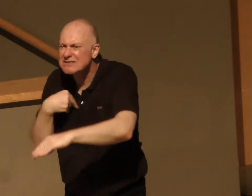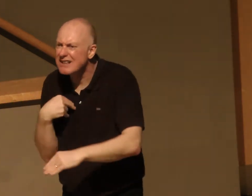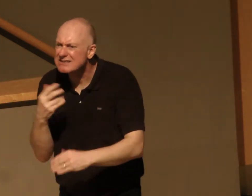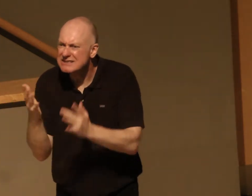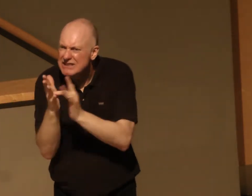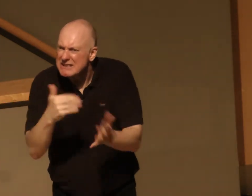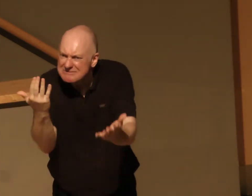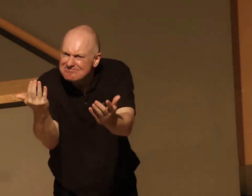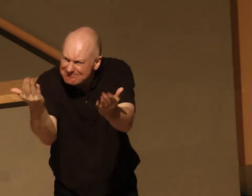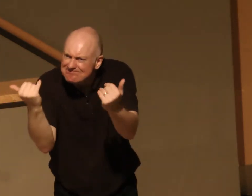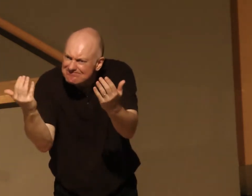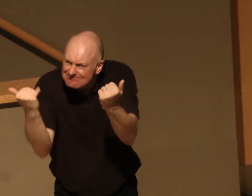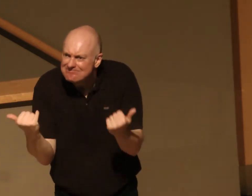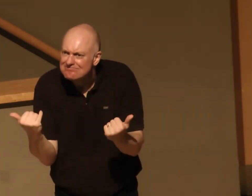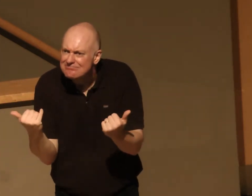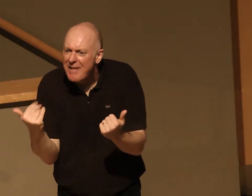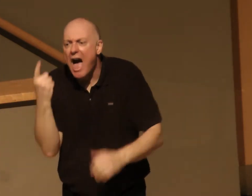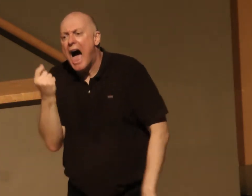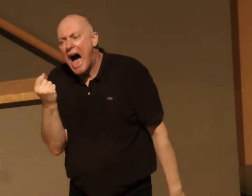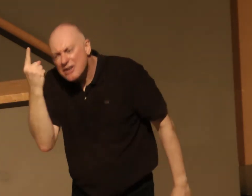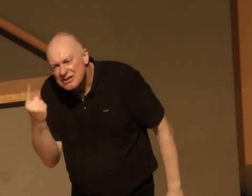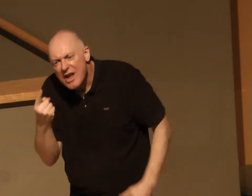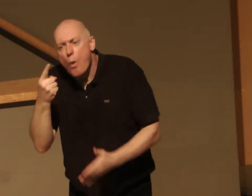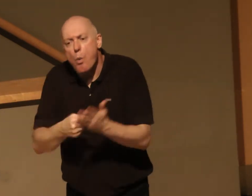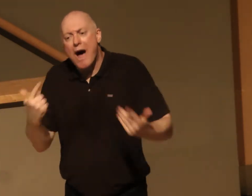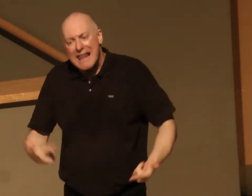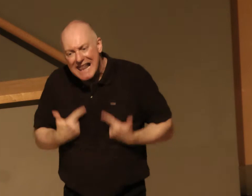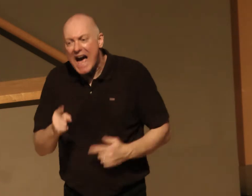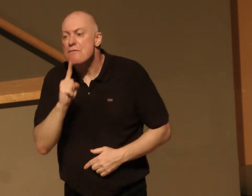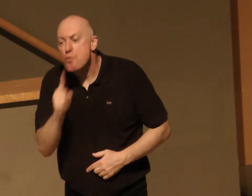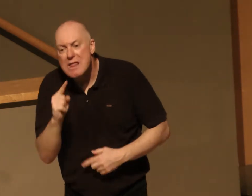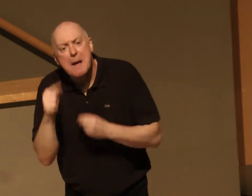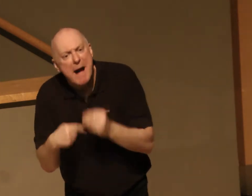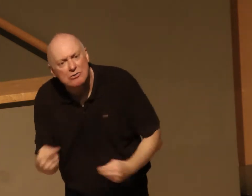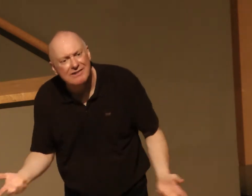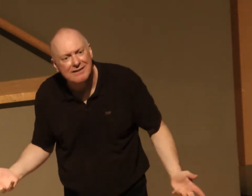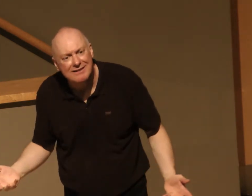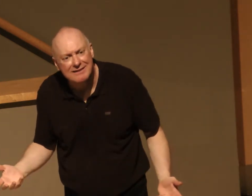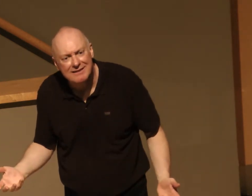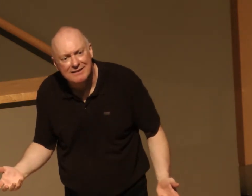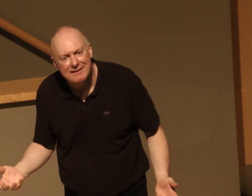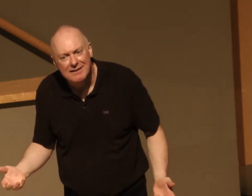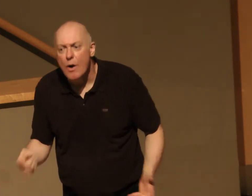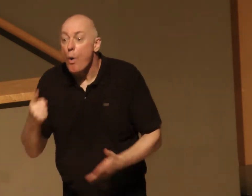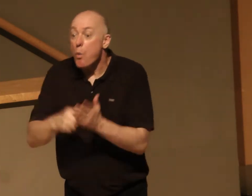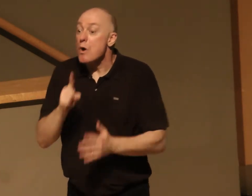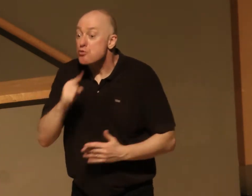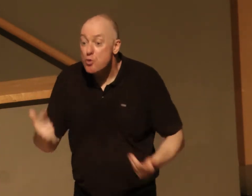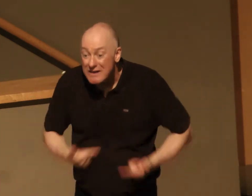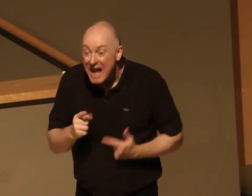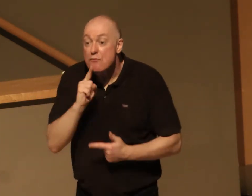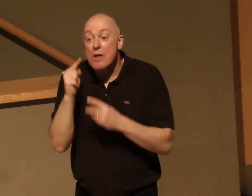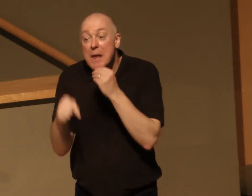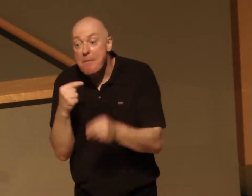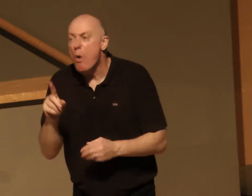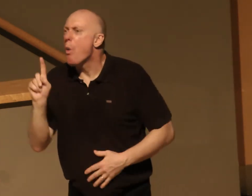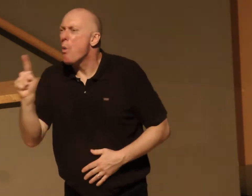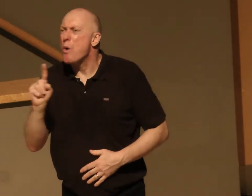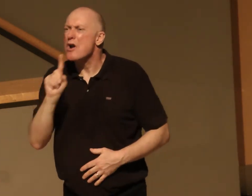us to understand what life really is. What true life really is. Where true life is really